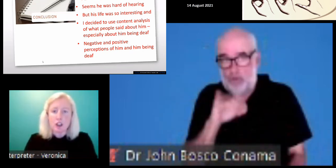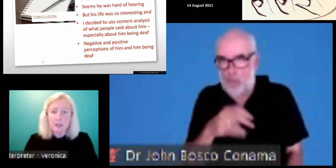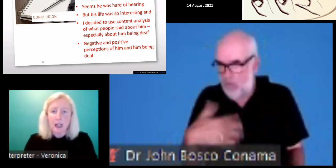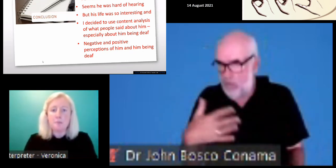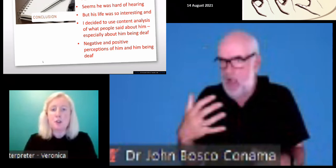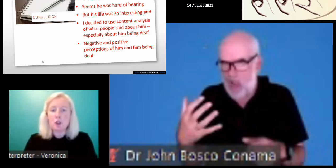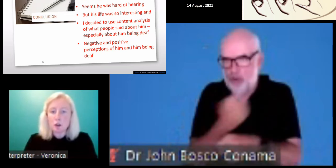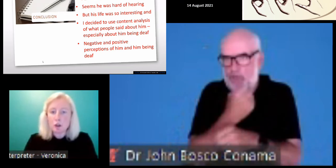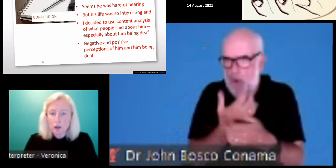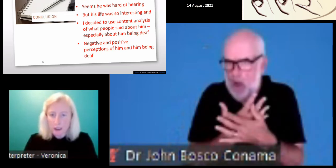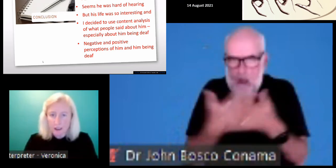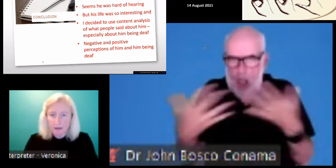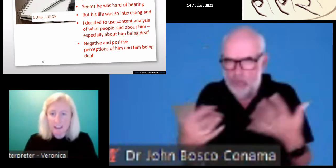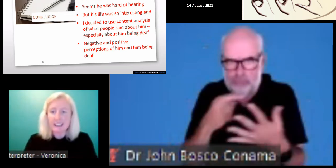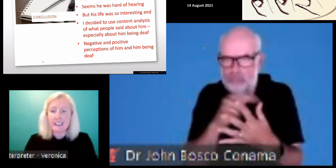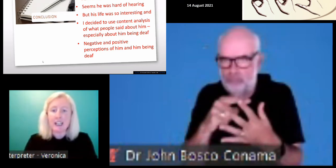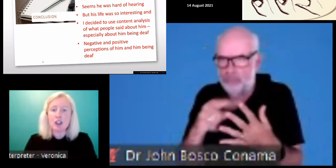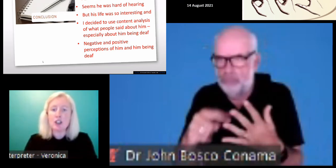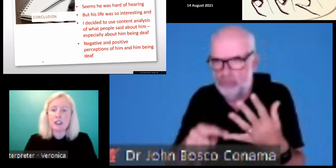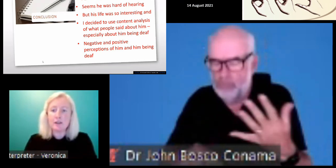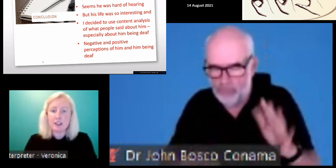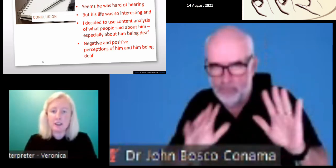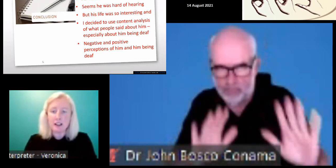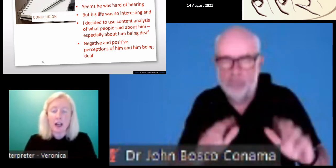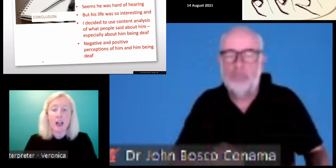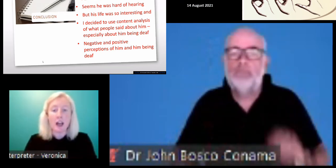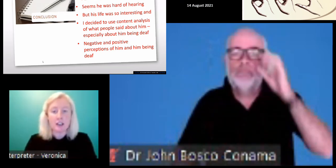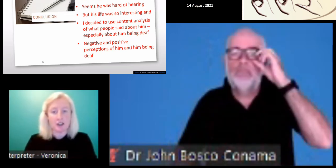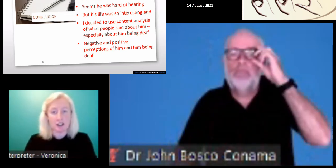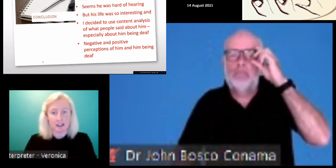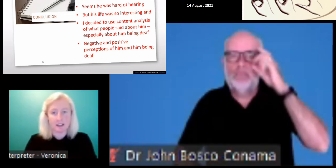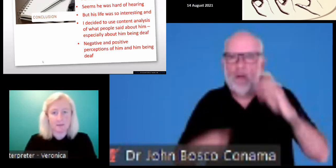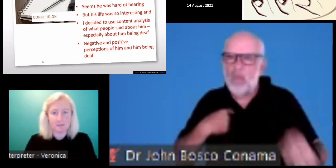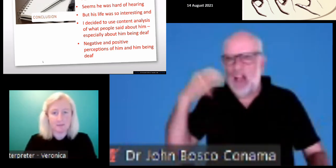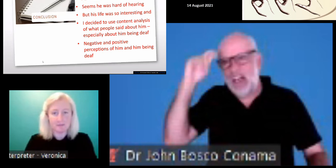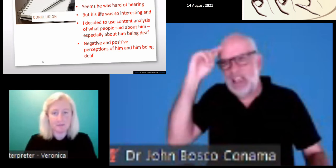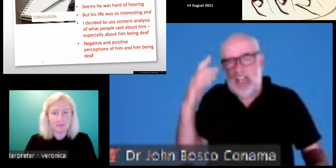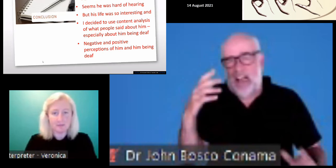James, I'm sure you agree, he achieved a lot of success.